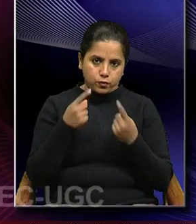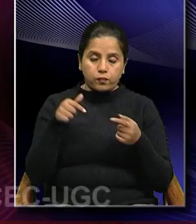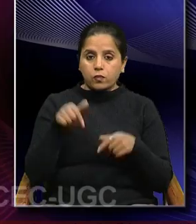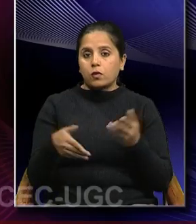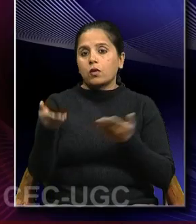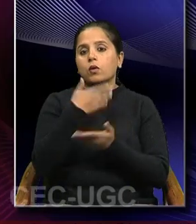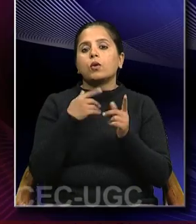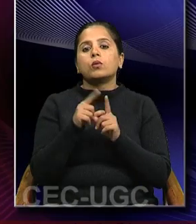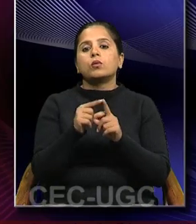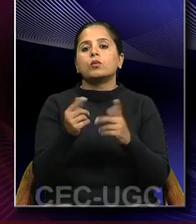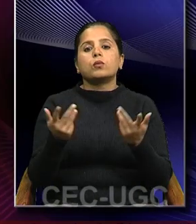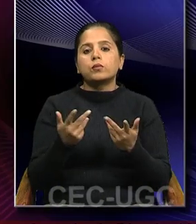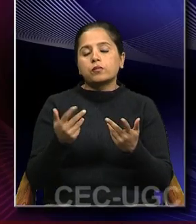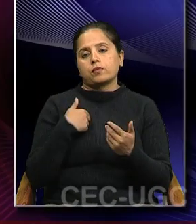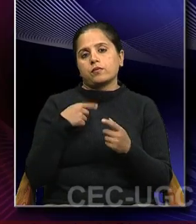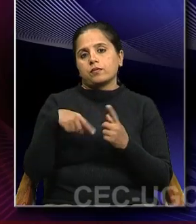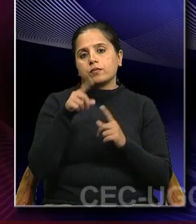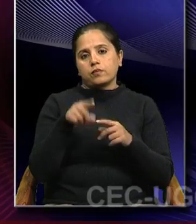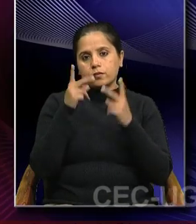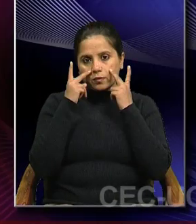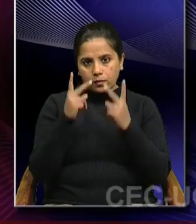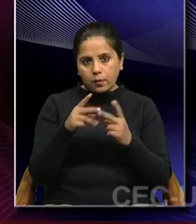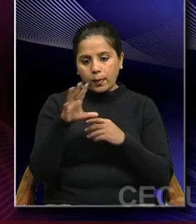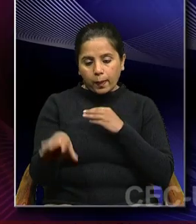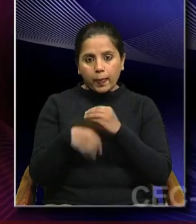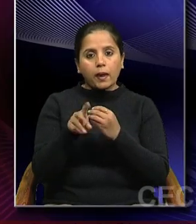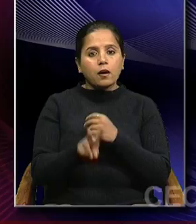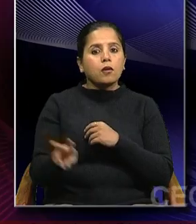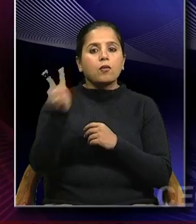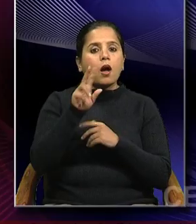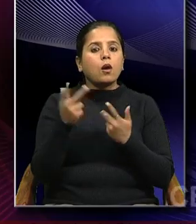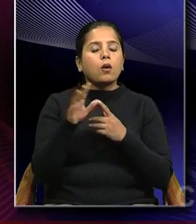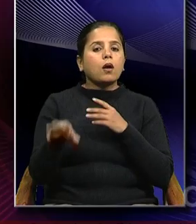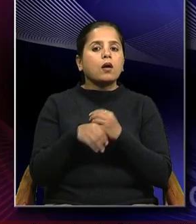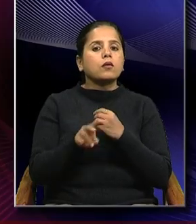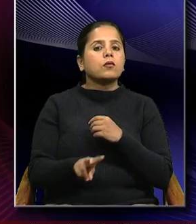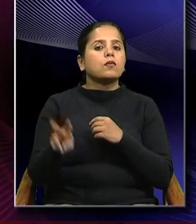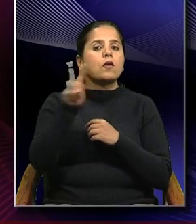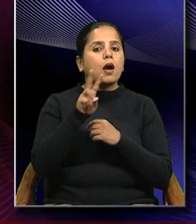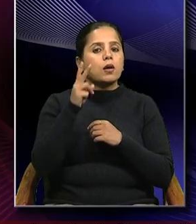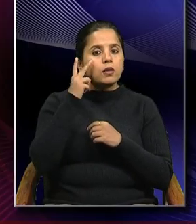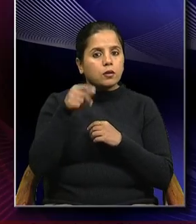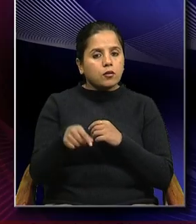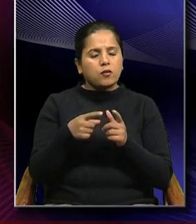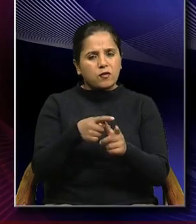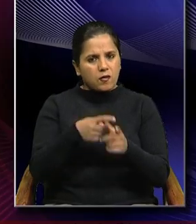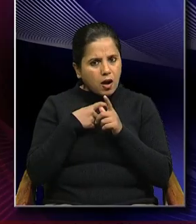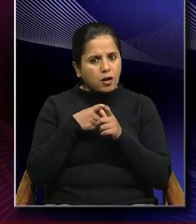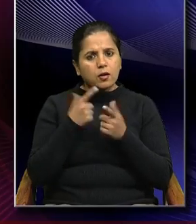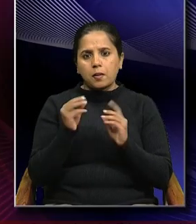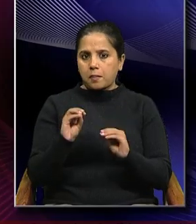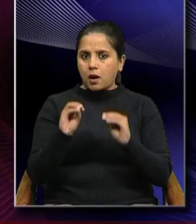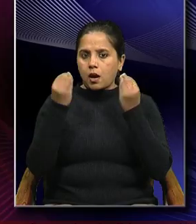we do, we have to look at adding the value. Added value is created in terms of a faster and